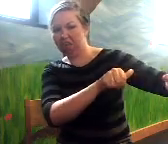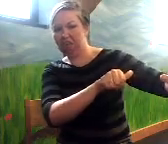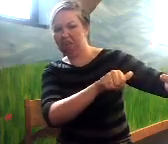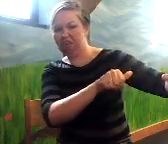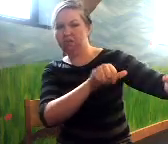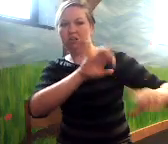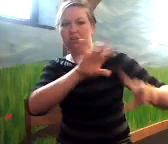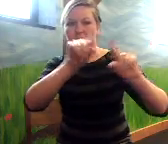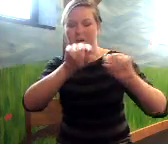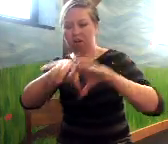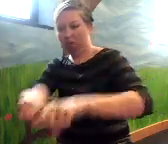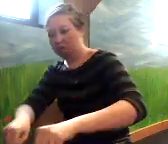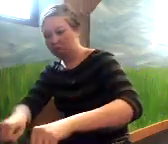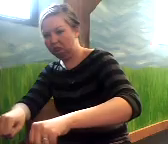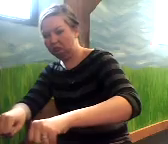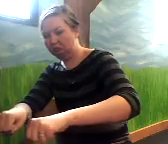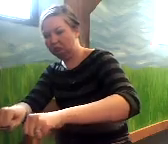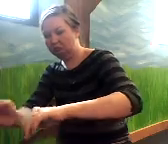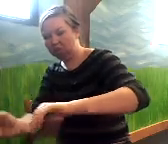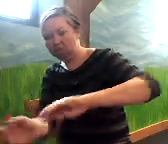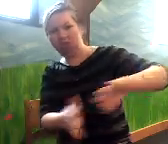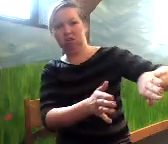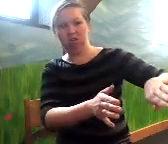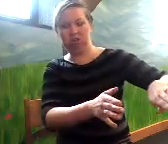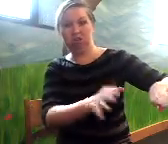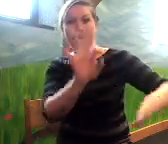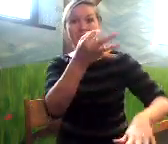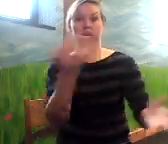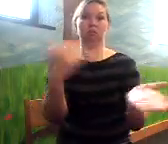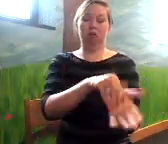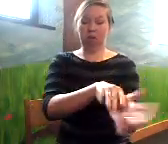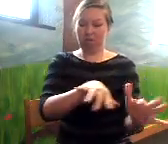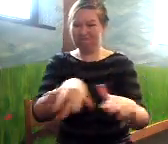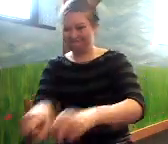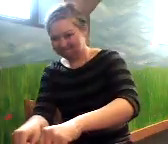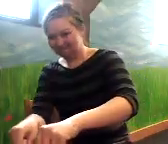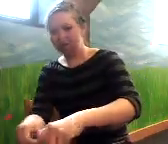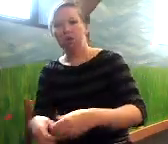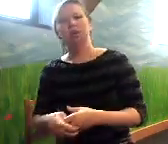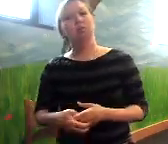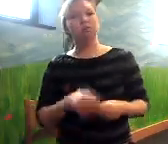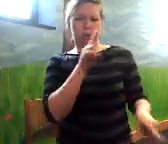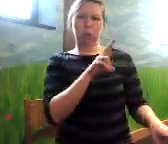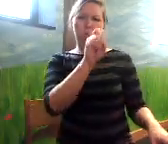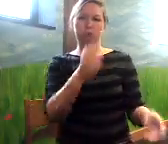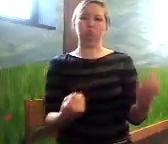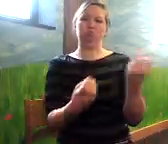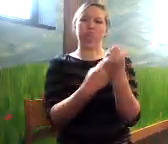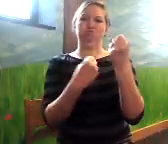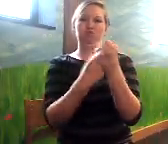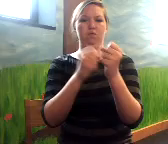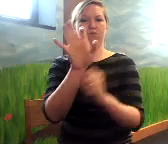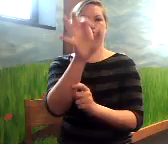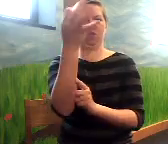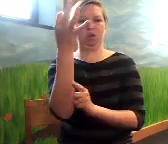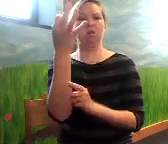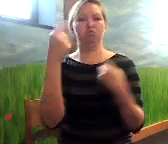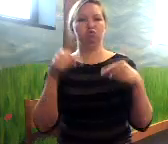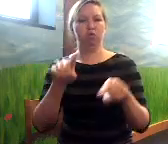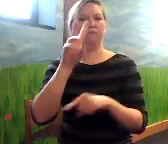where the Vietnamese were significantly defeated in a famous battle